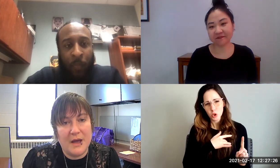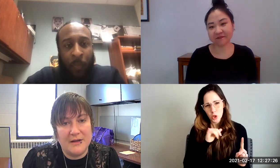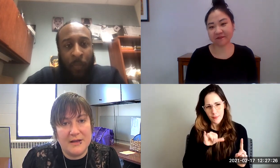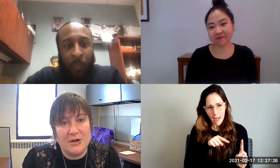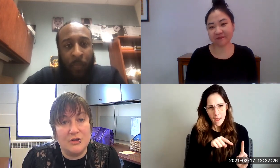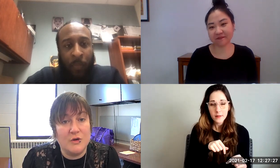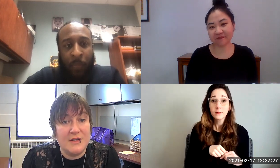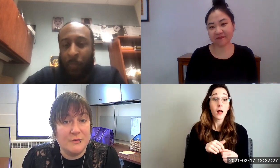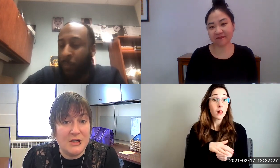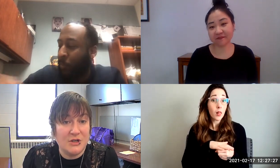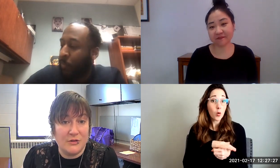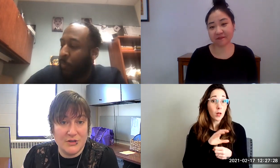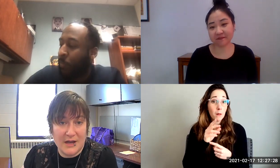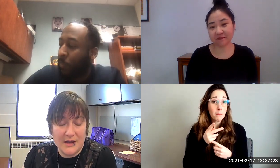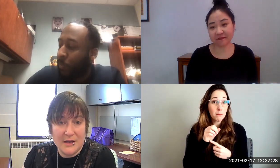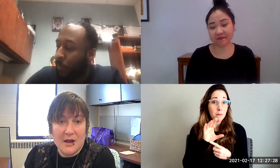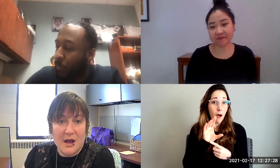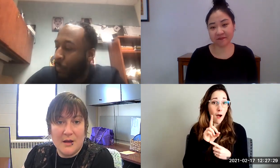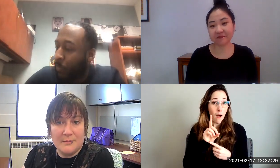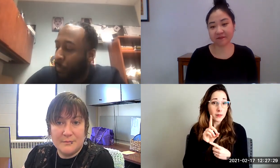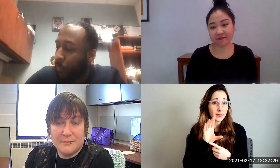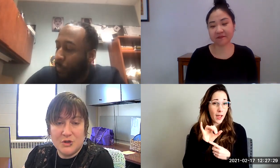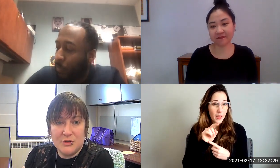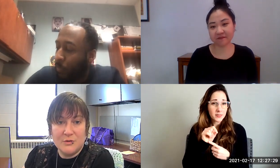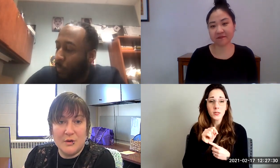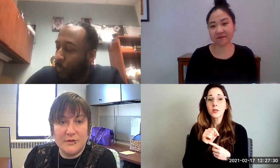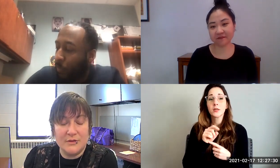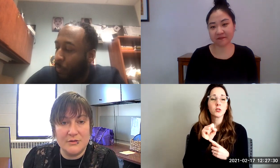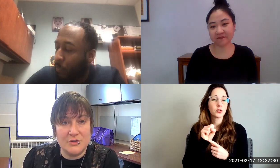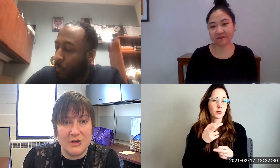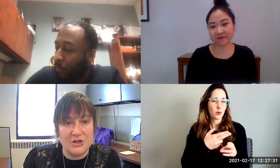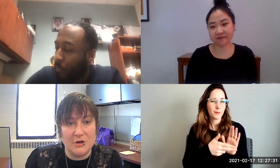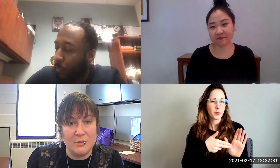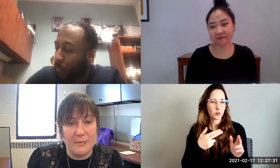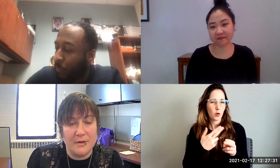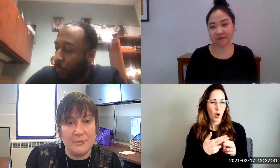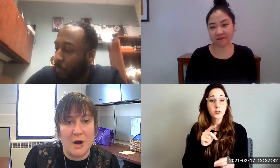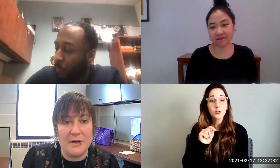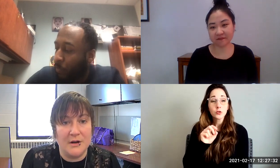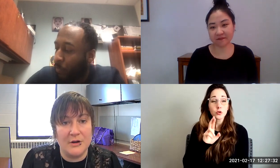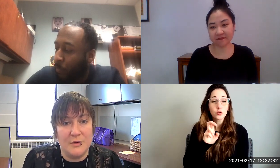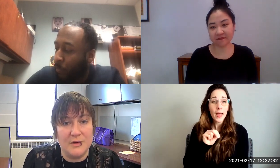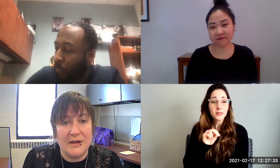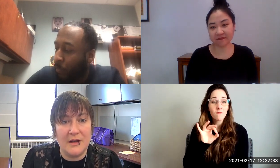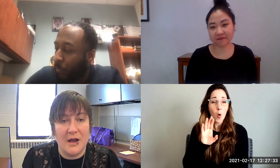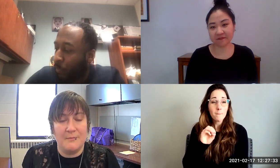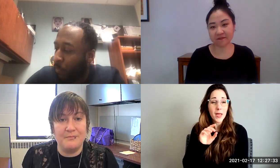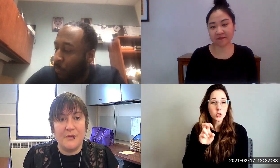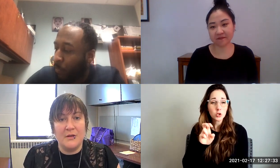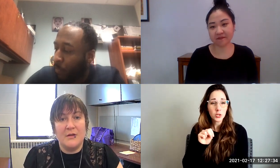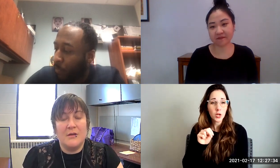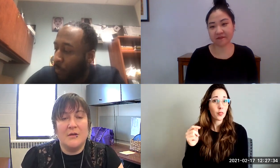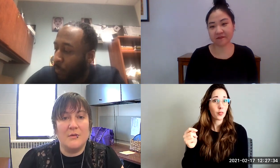a podcast called Transformation Thursday. Two of the transgender women prominent in our community